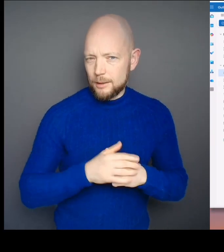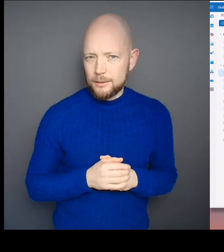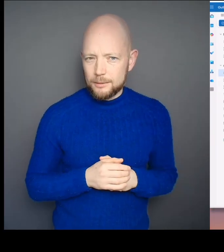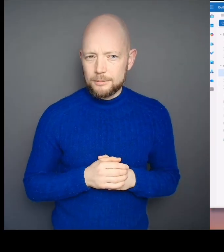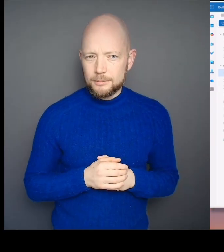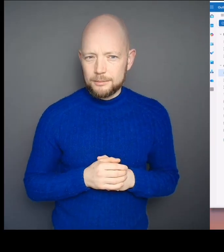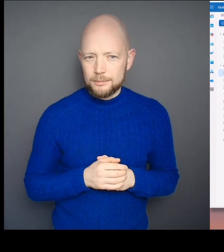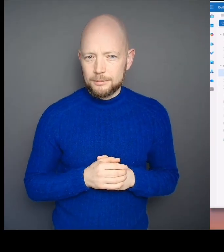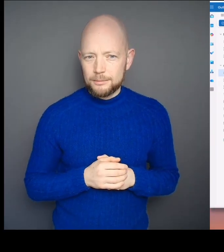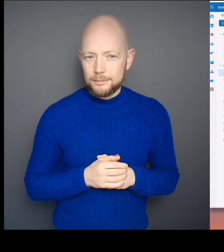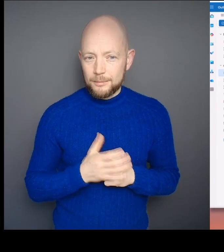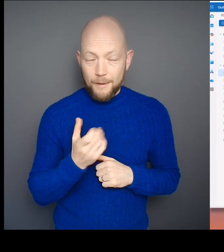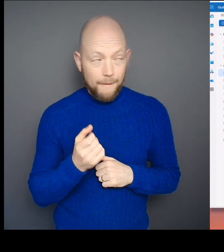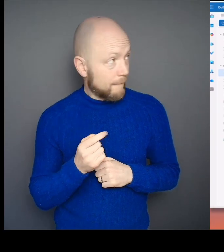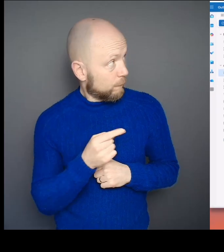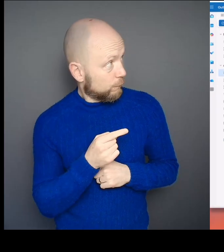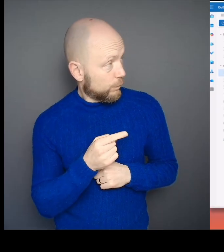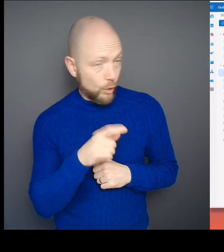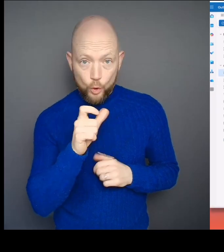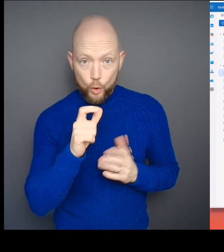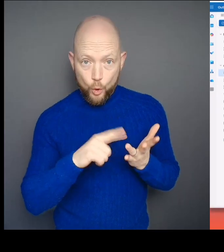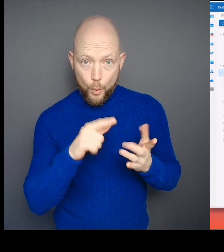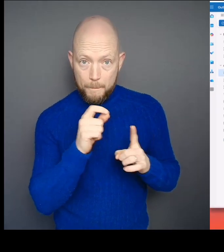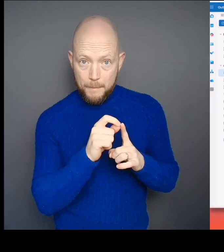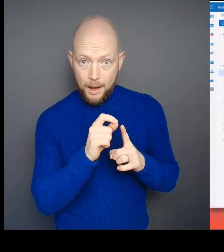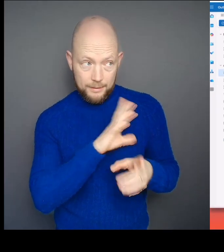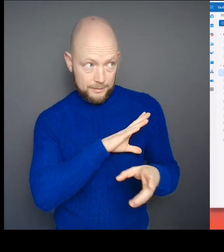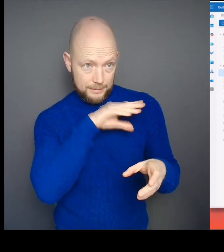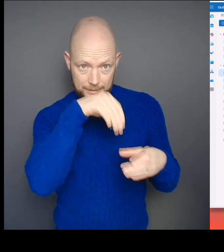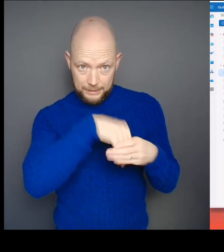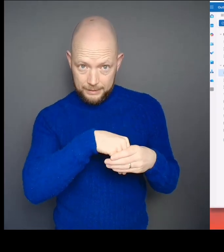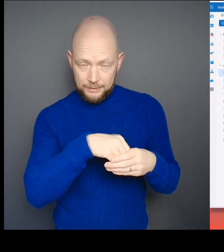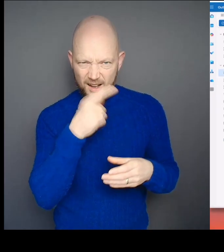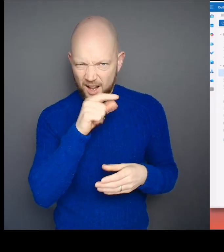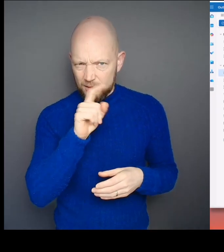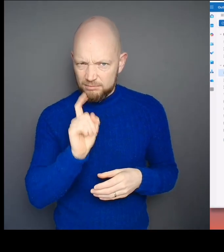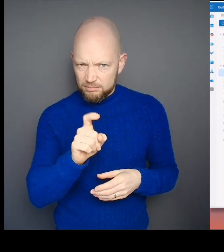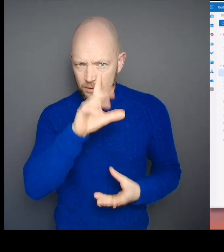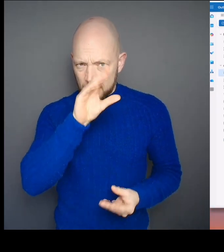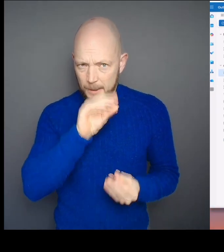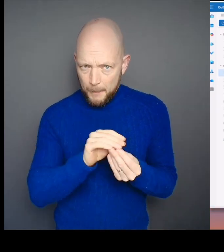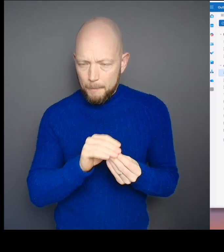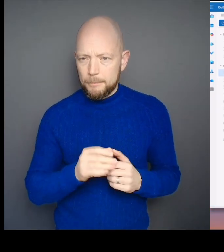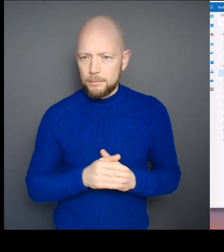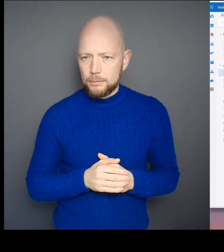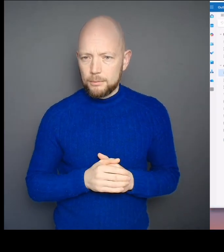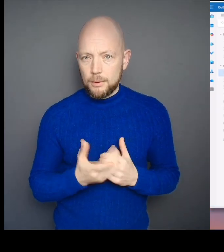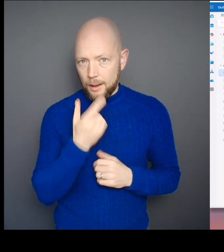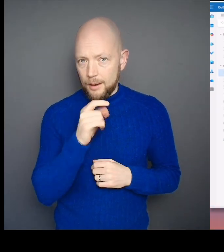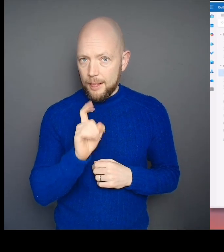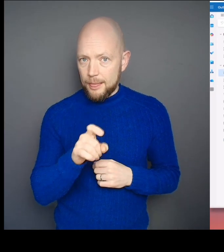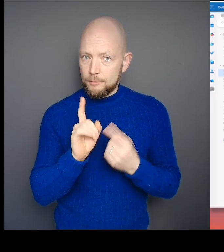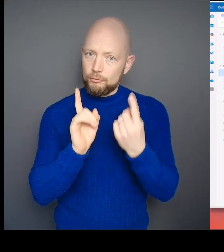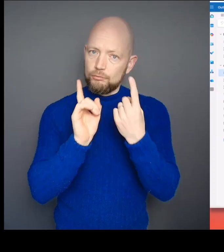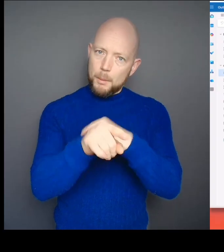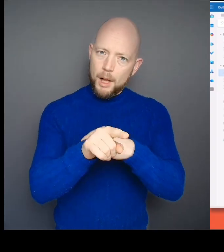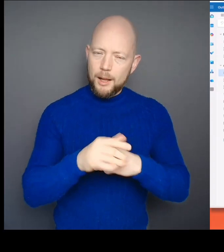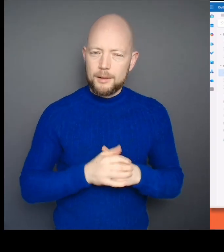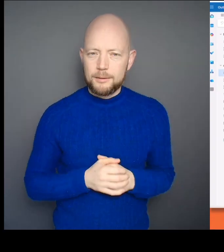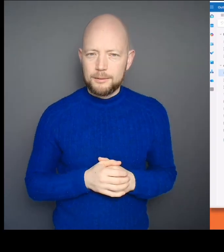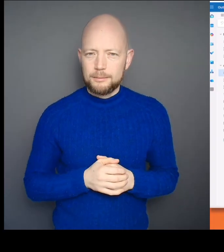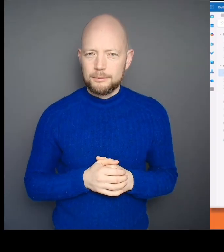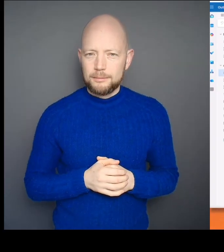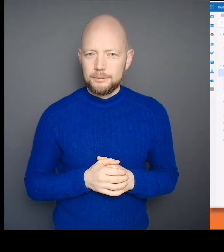Copilot built in here that'll give you summaries, and if you click reply on this email thread, you'll get this option to draft